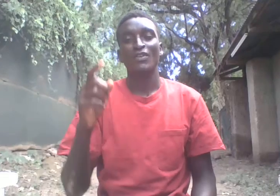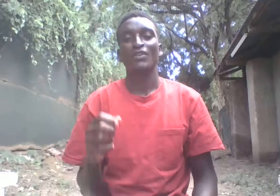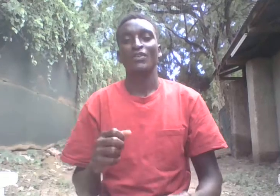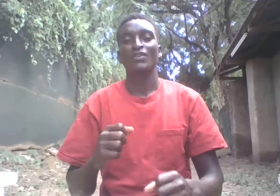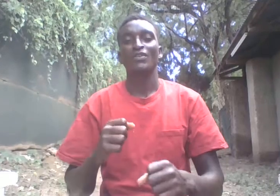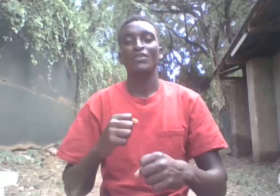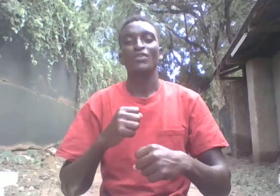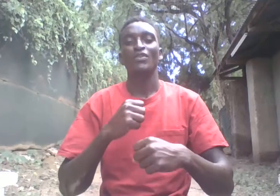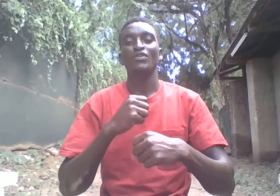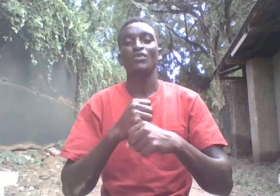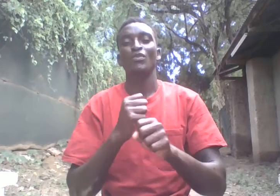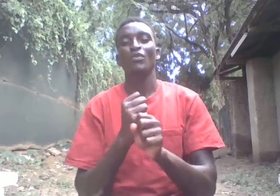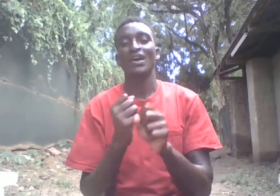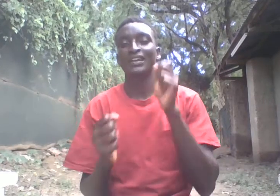for work.